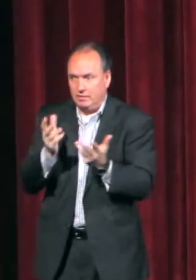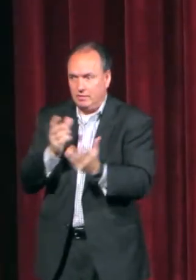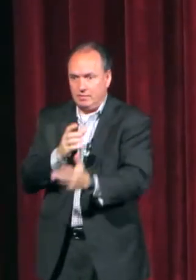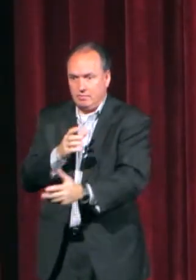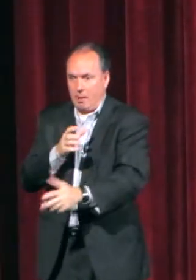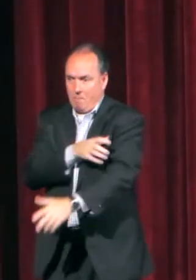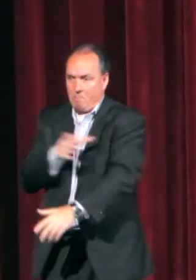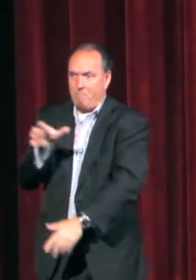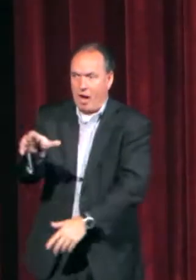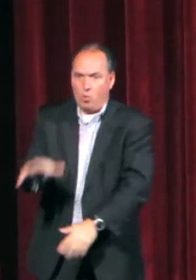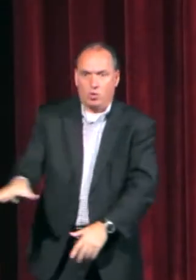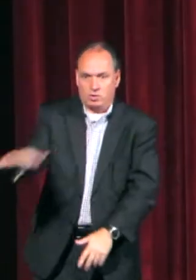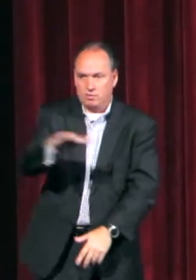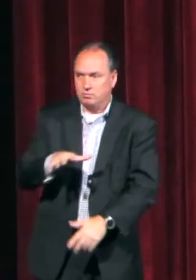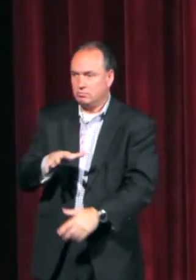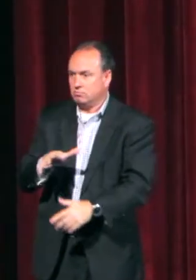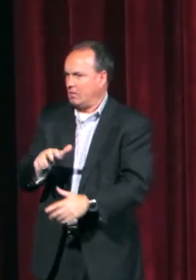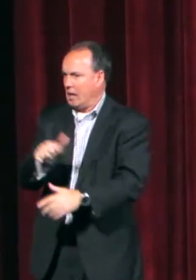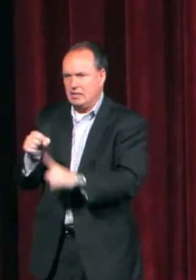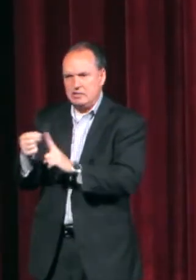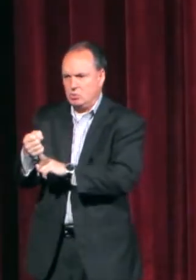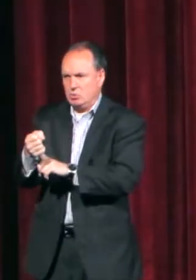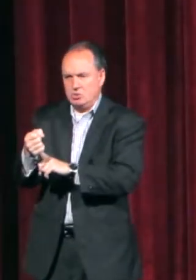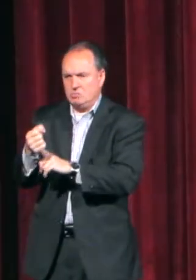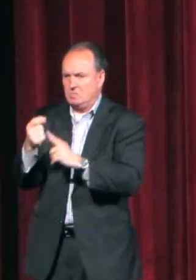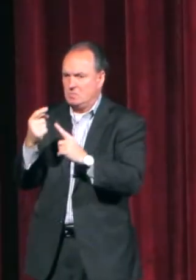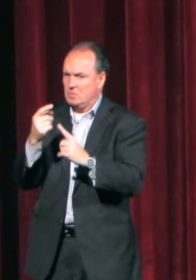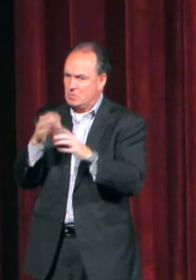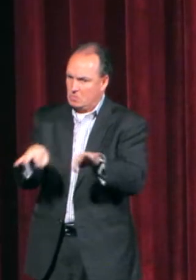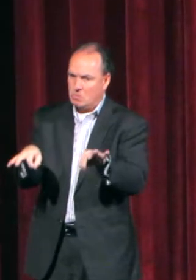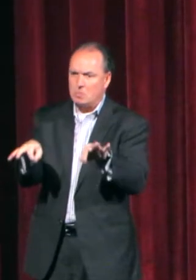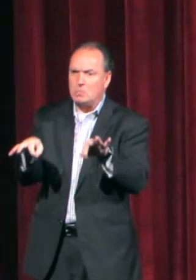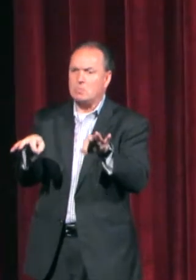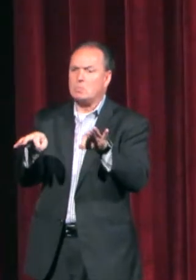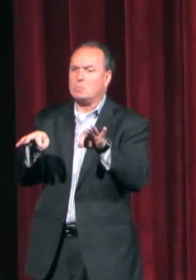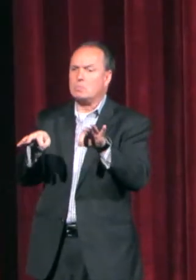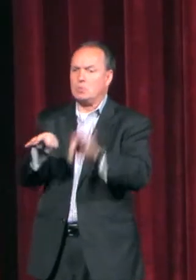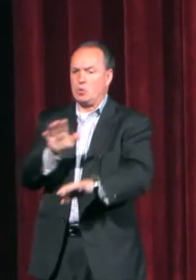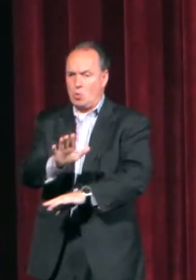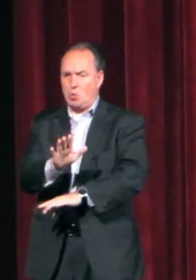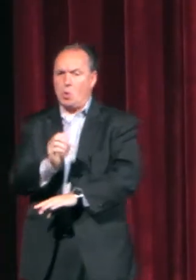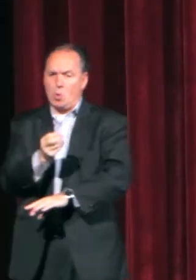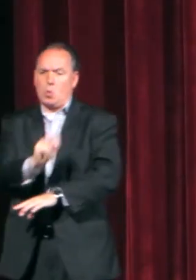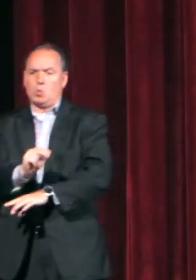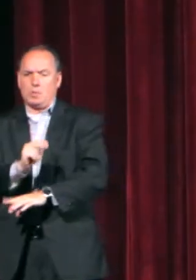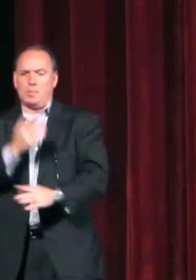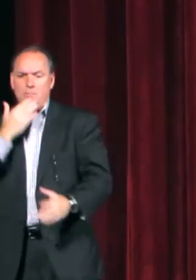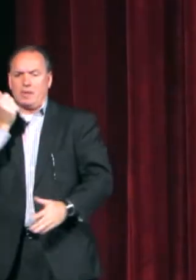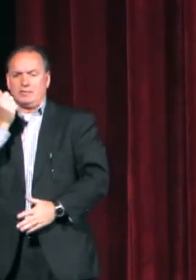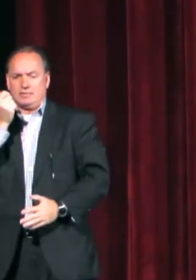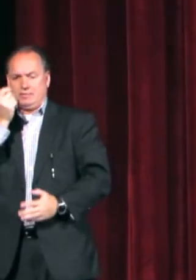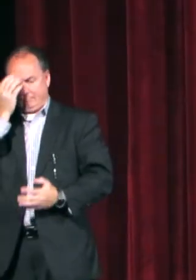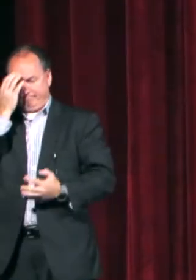the person that's going through some type of critical incident to make their own best informed decision.